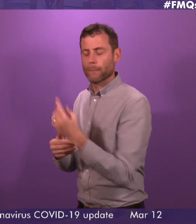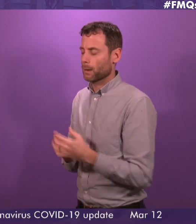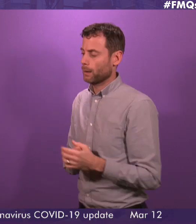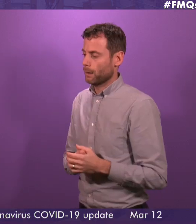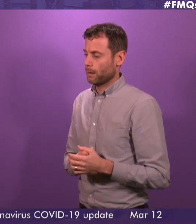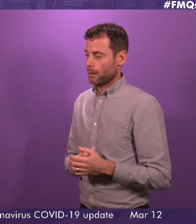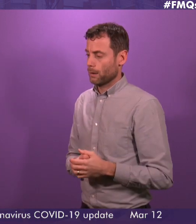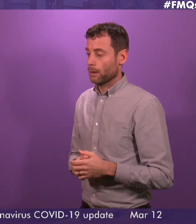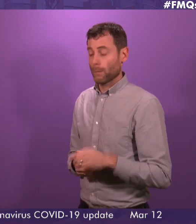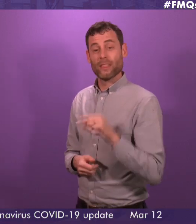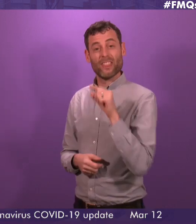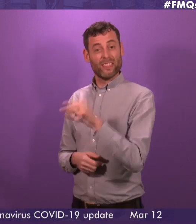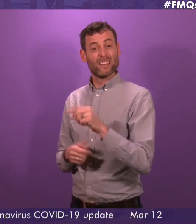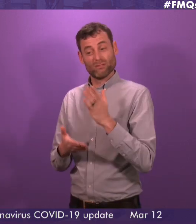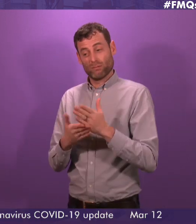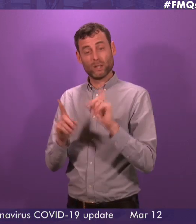I understand it, price hiking,